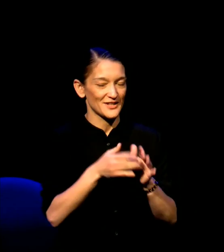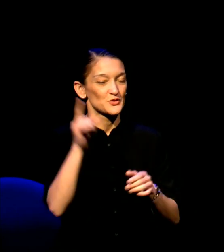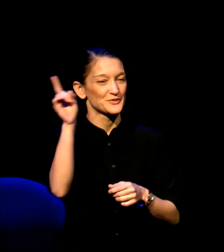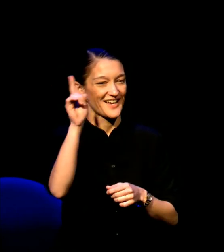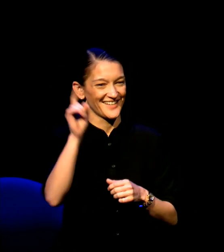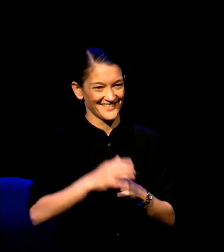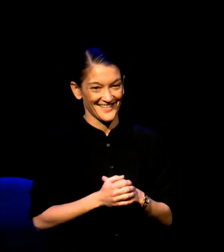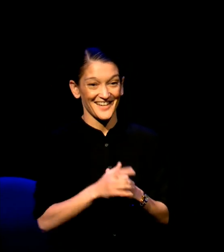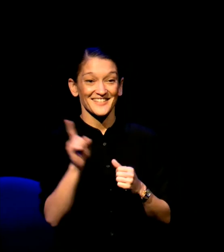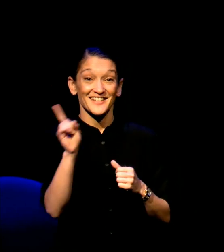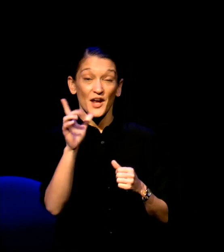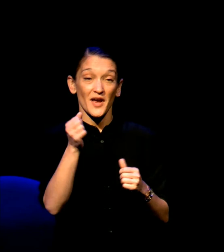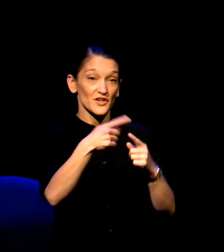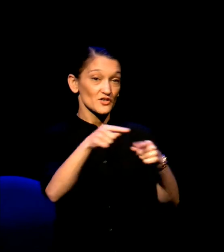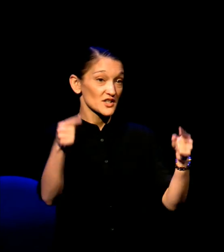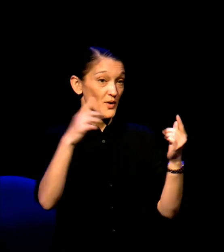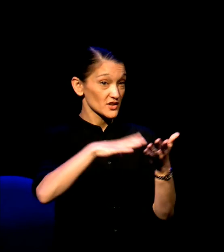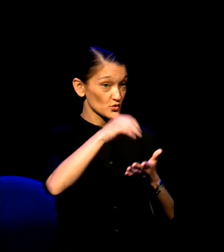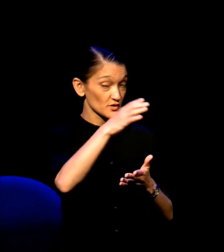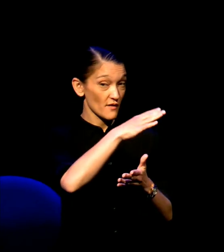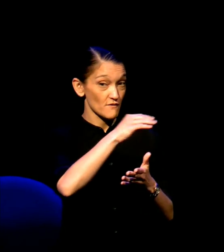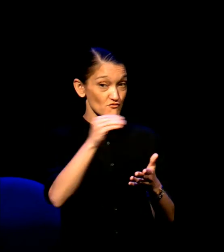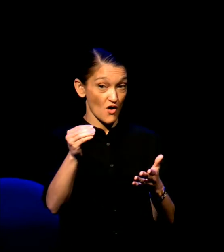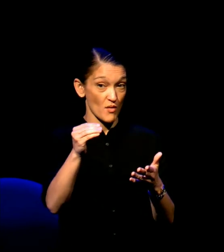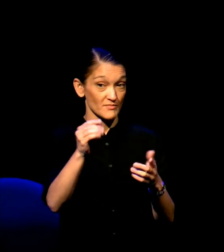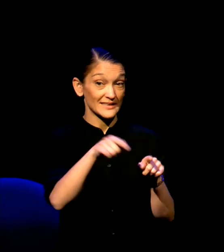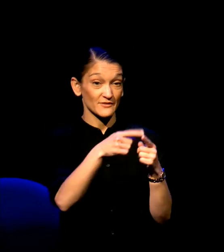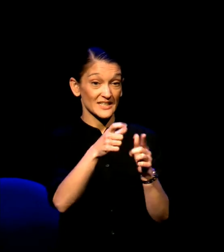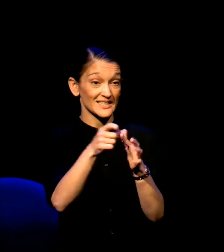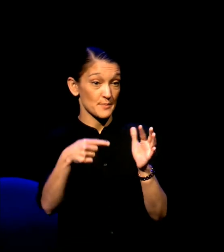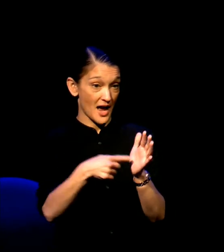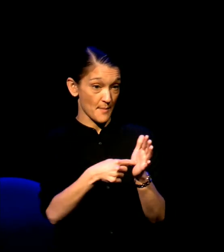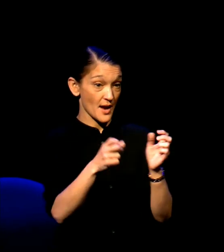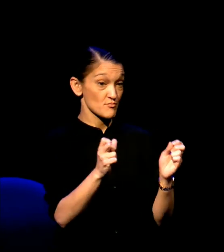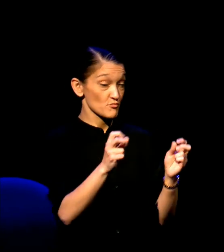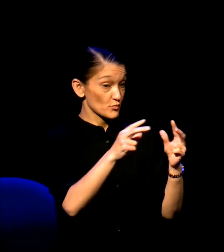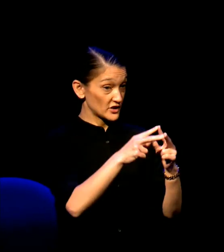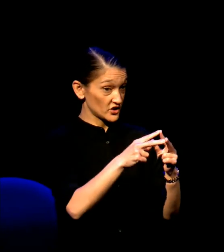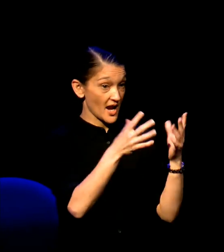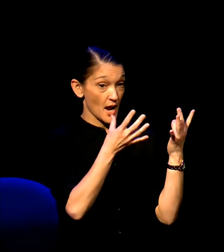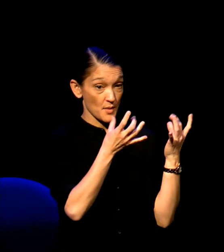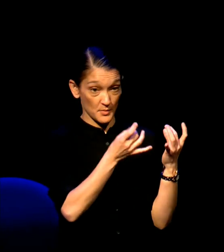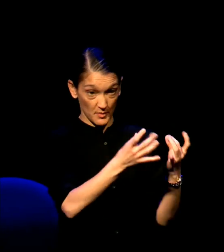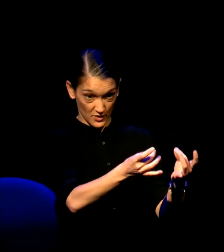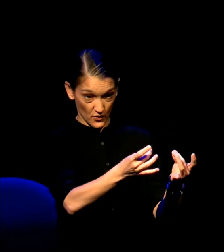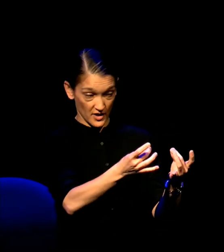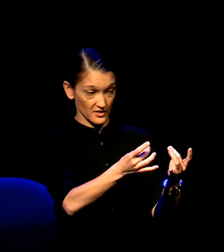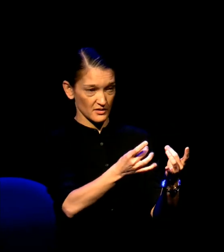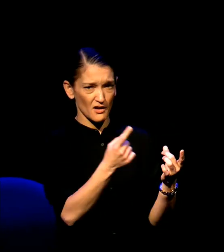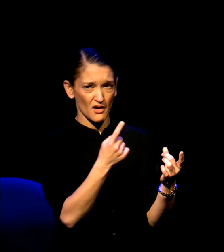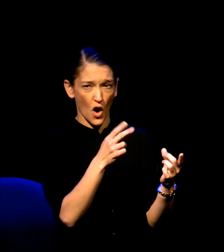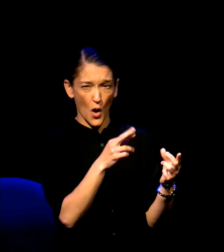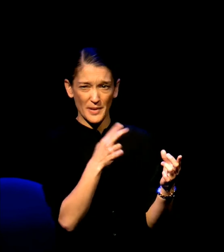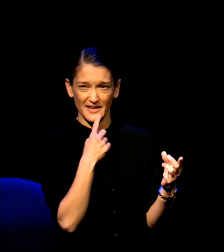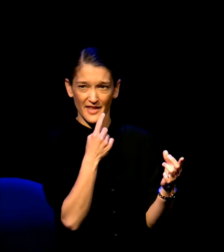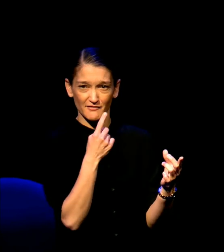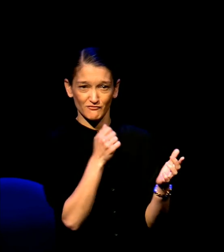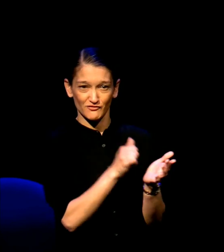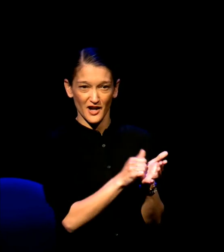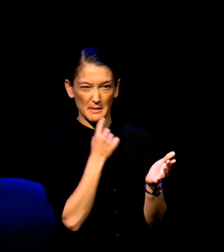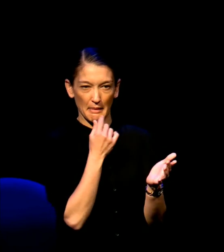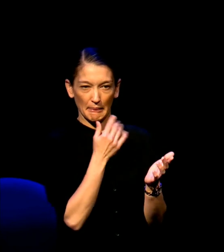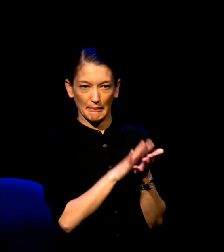we have graduating students from the academic departments of Bridging and Preparatory. I hope I got that right. I